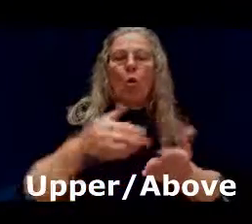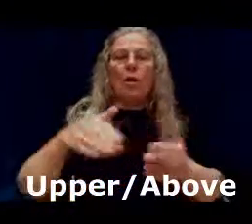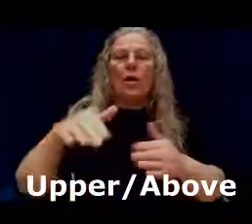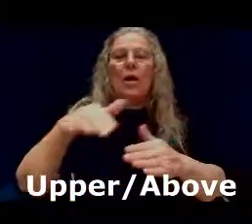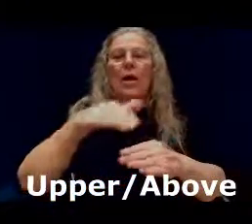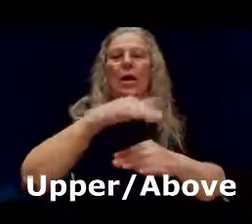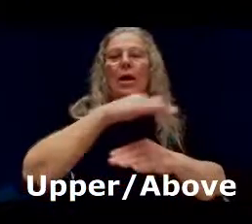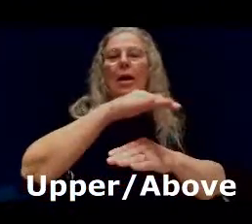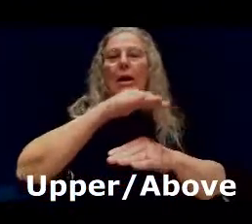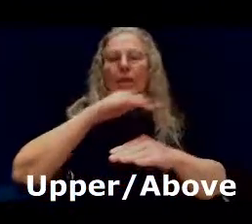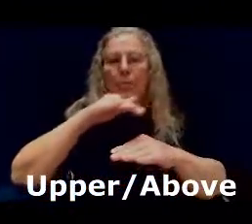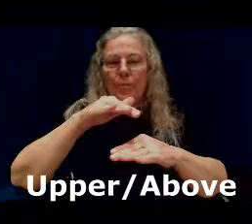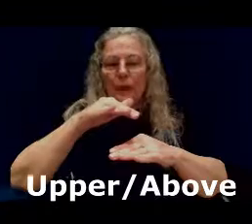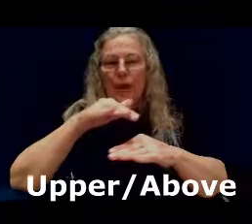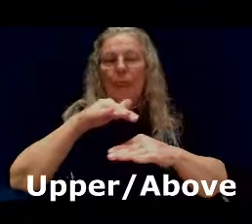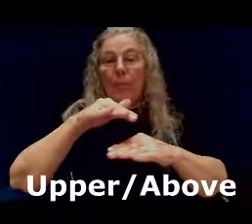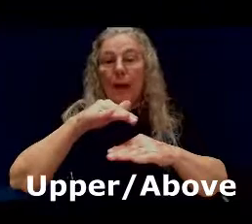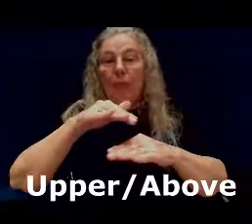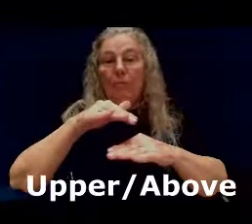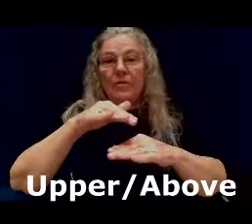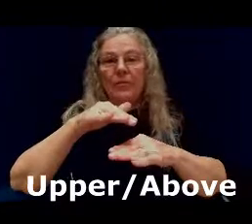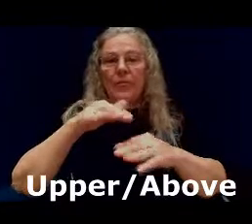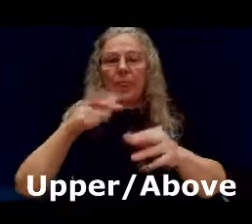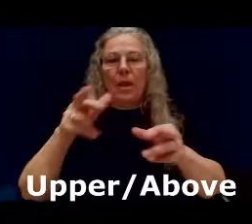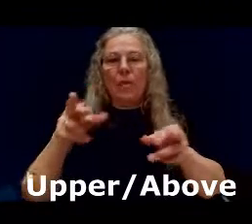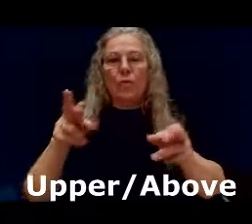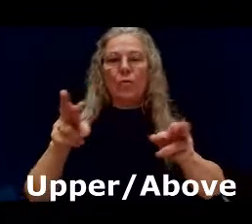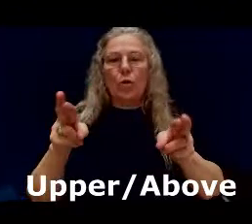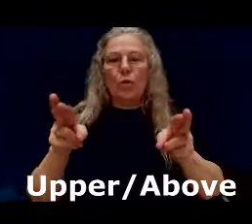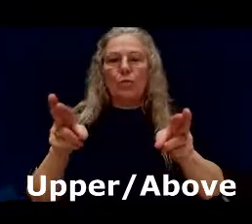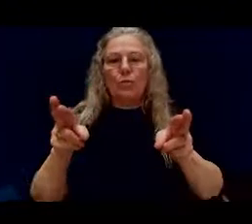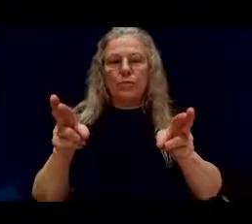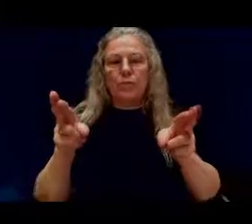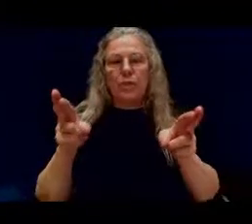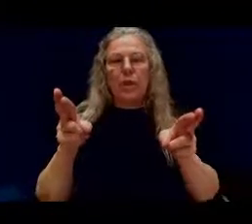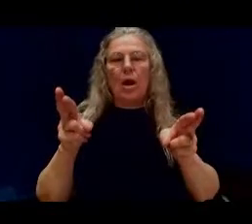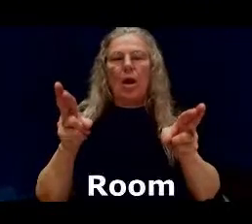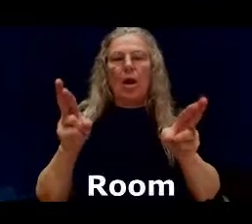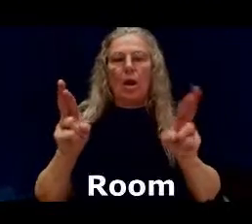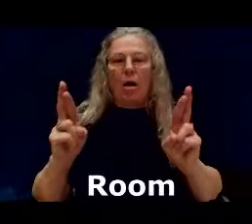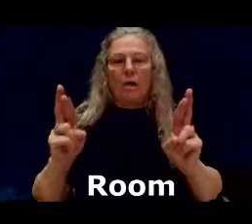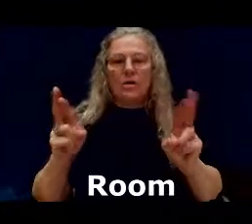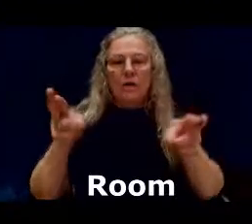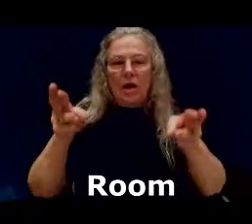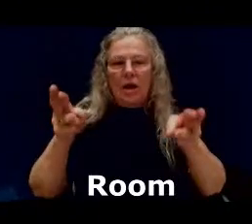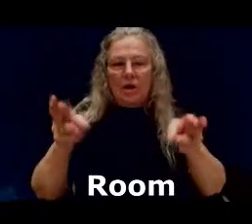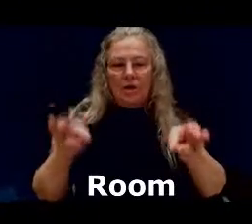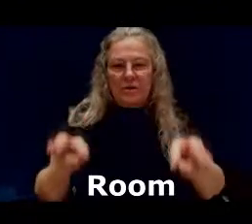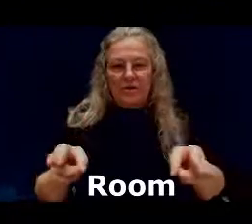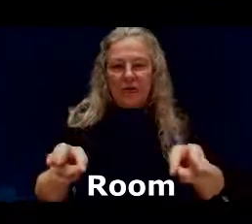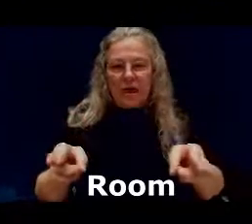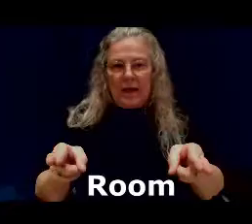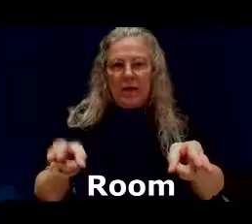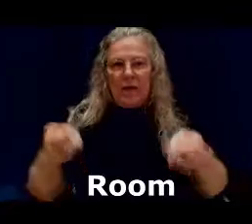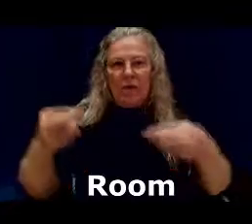or upper being above, room. Ours, defining